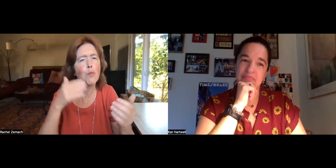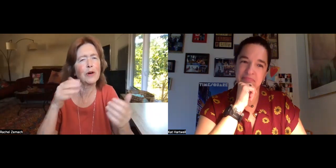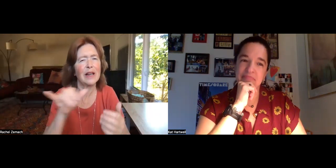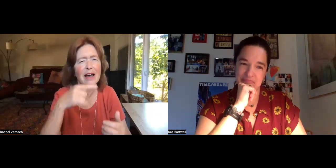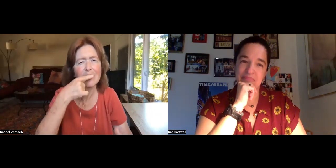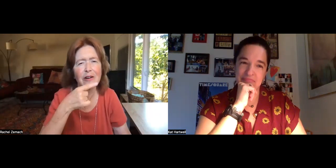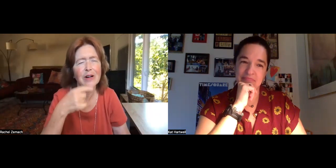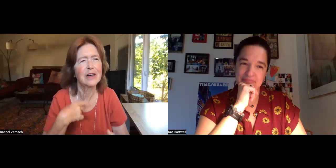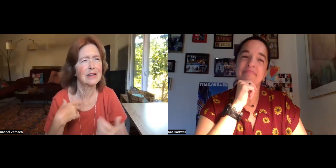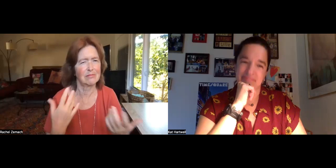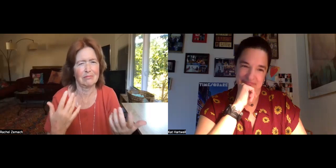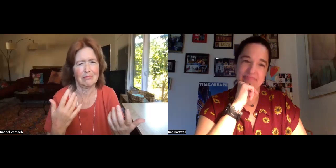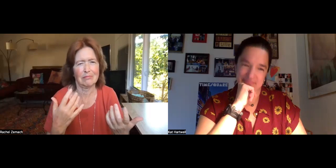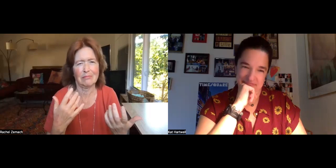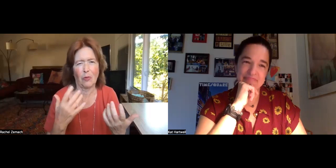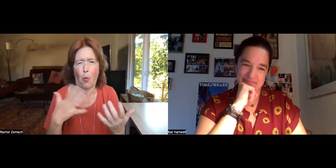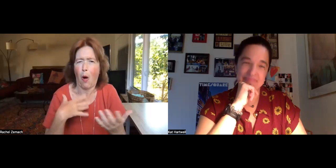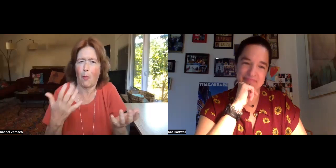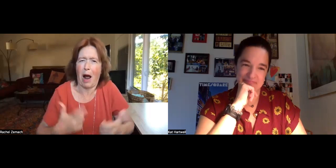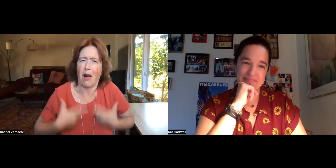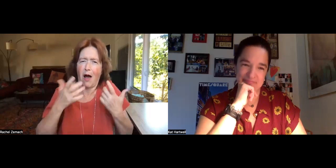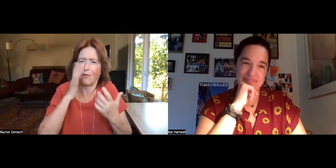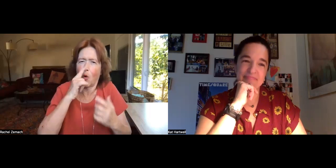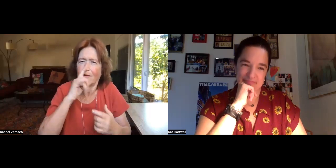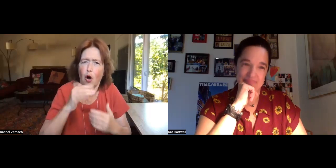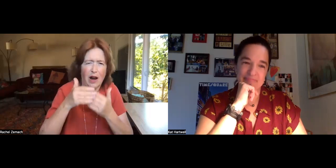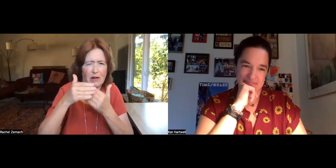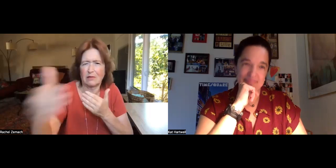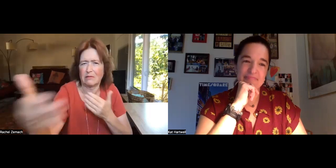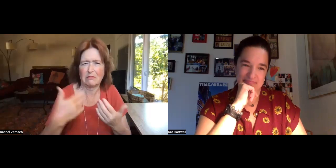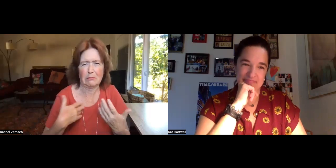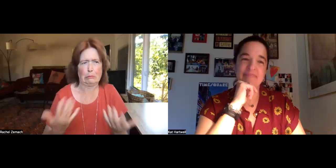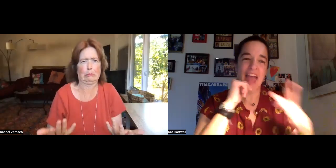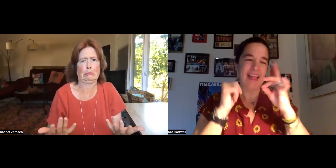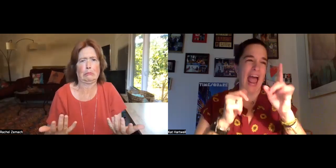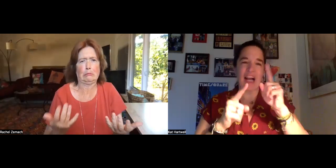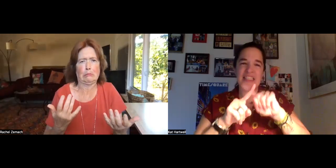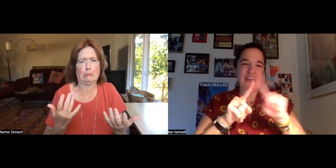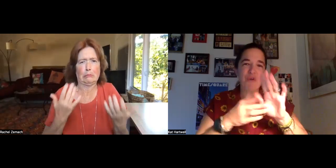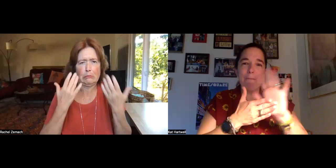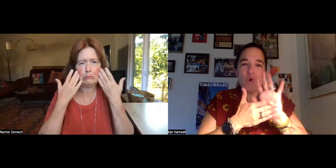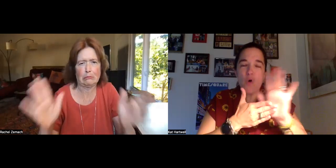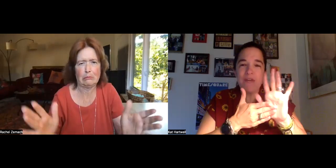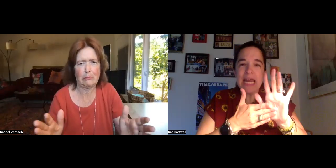would like you. What my life would look like. Different movies.